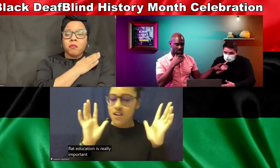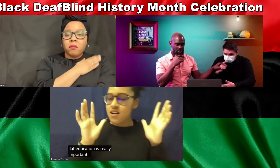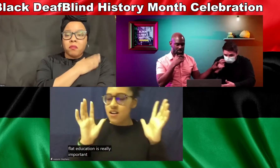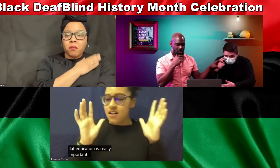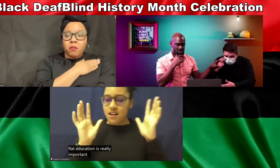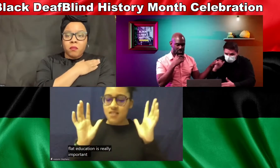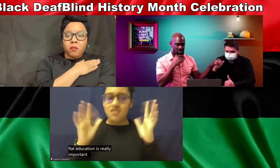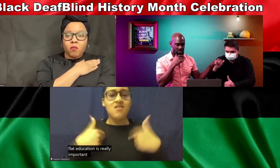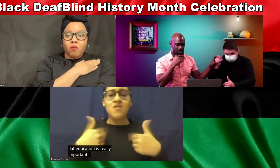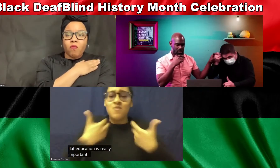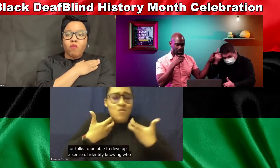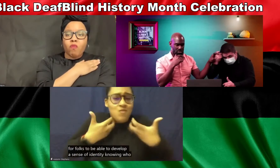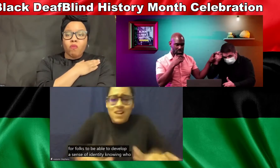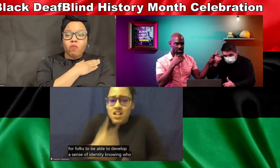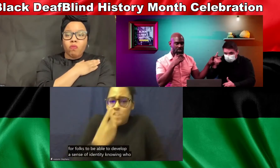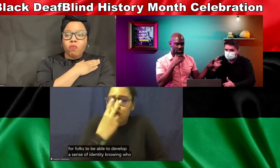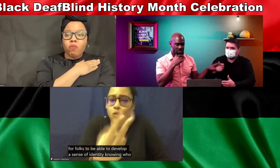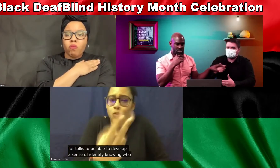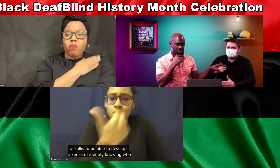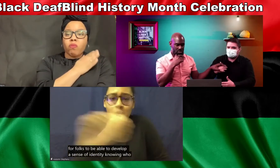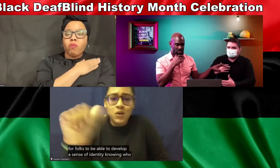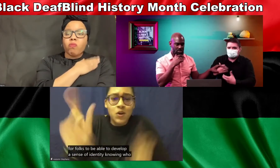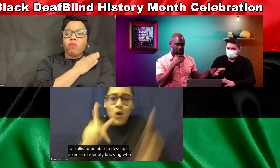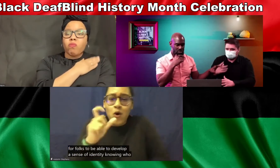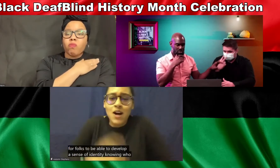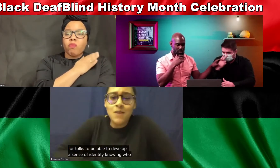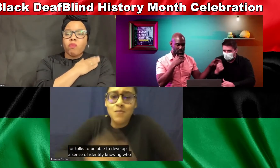knowing who they are and where they're headed.